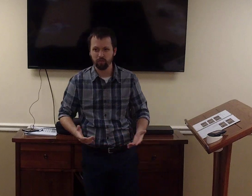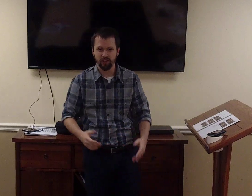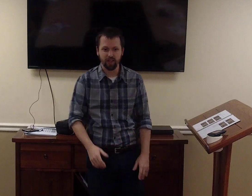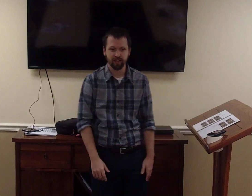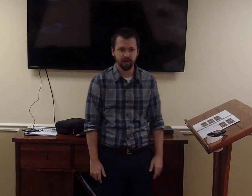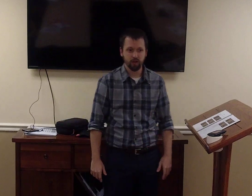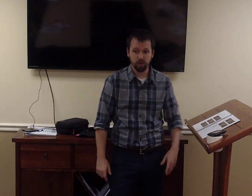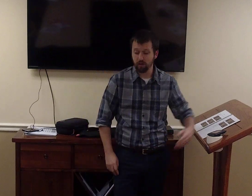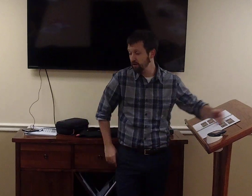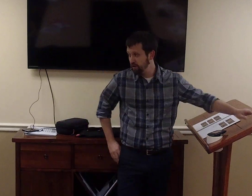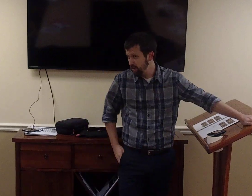be like,